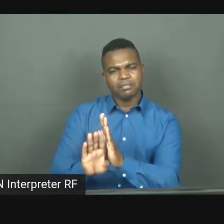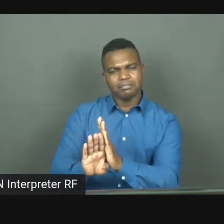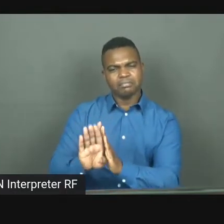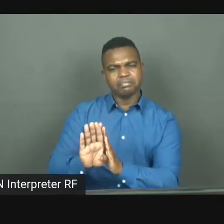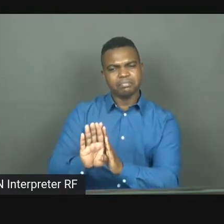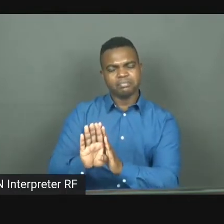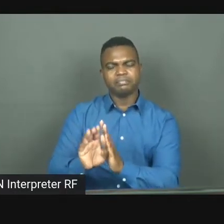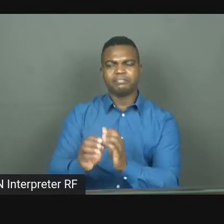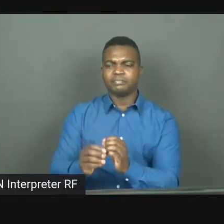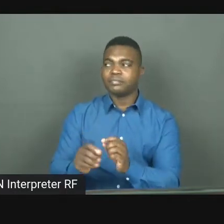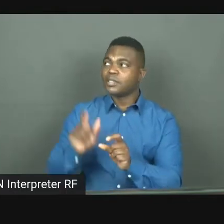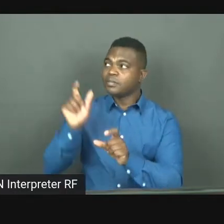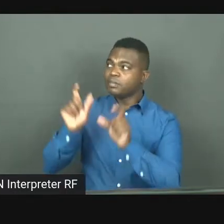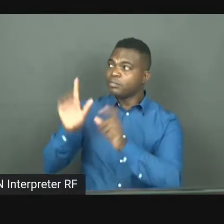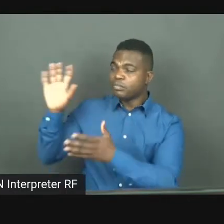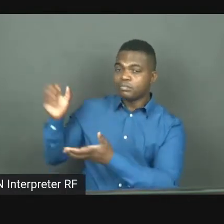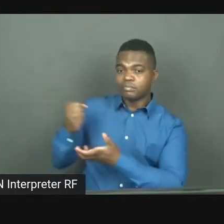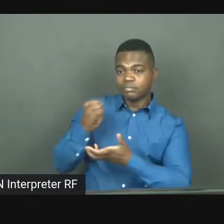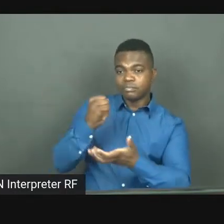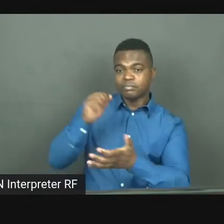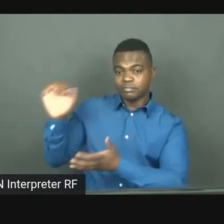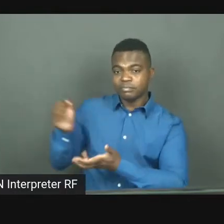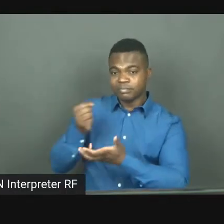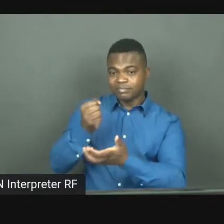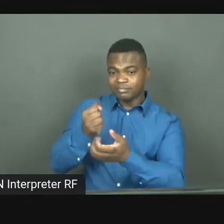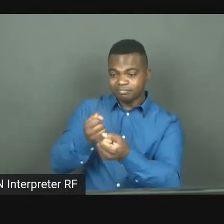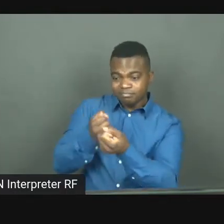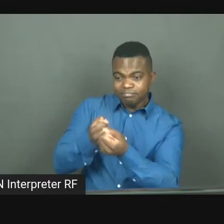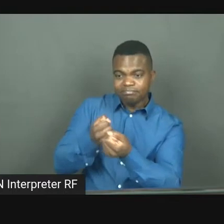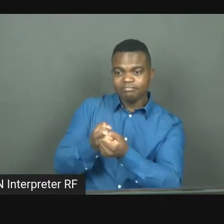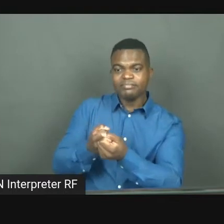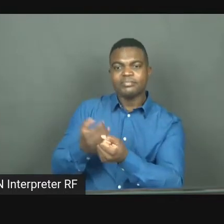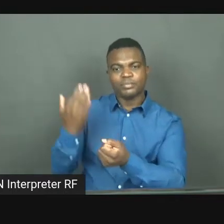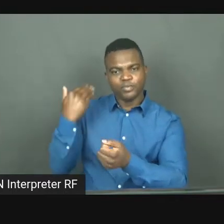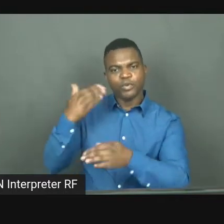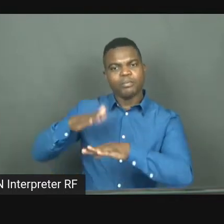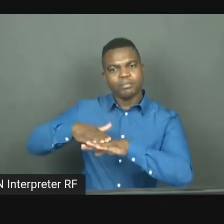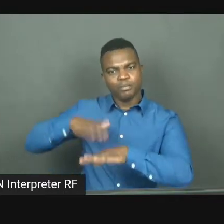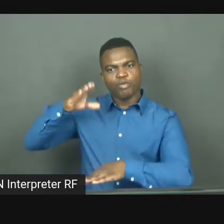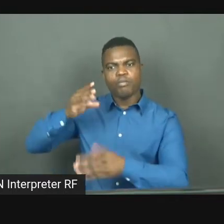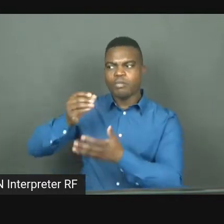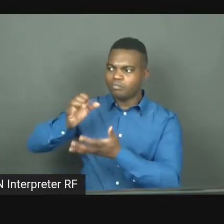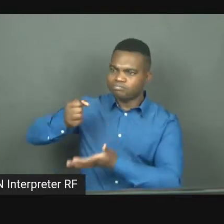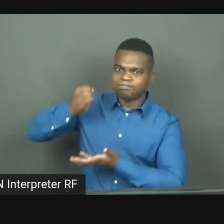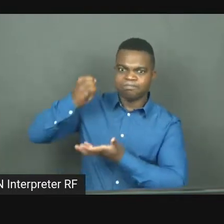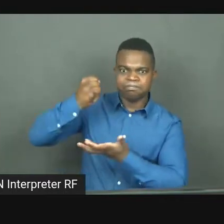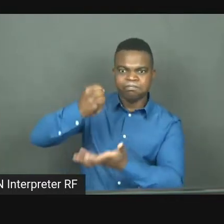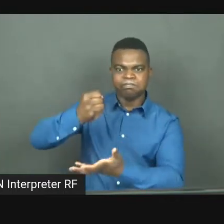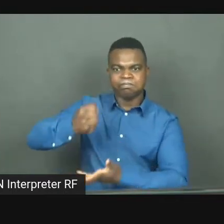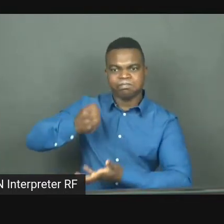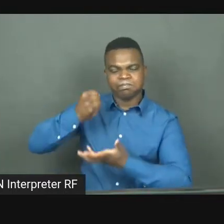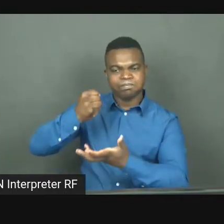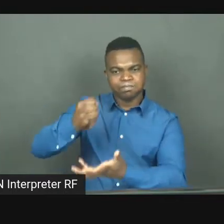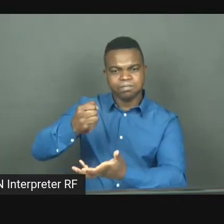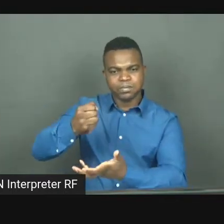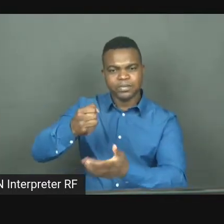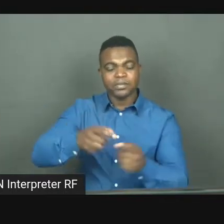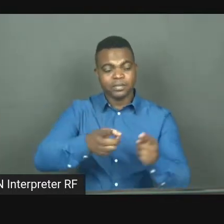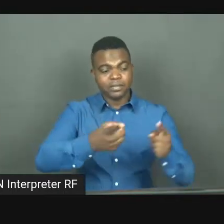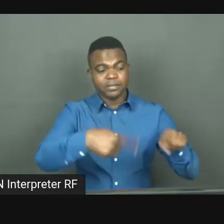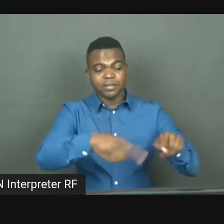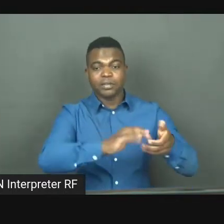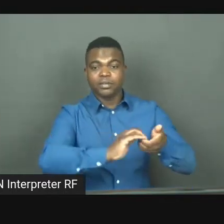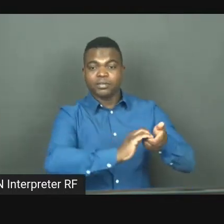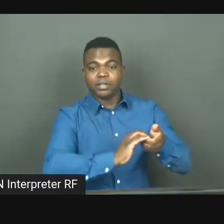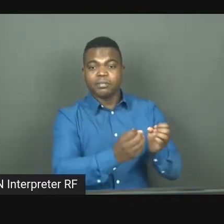flexibility. In the COVID era, many donors gave more flexibility to